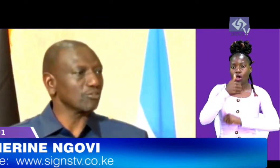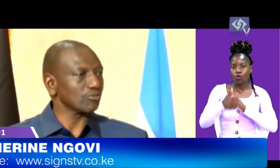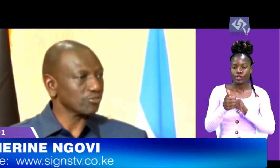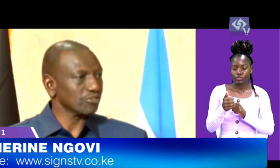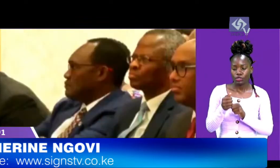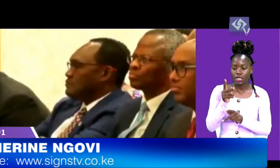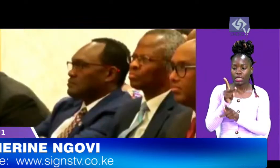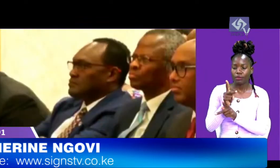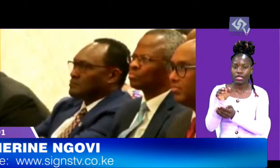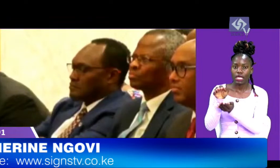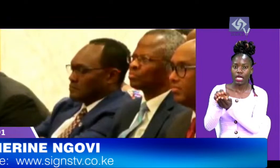nobody knows.